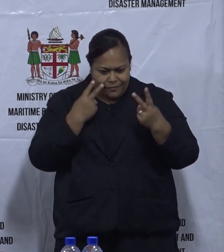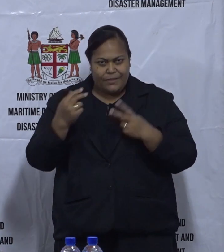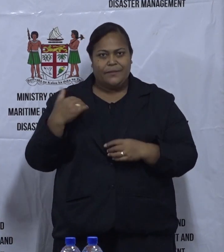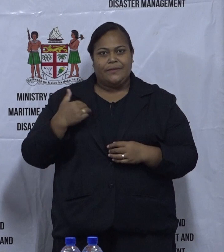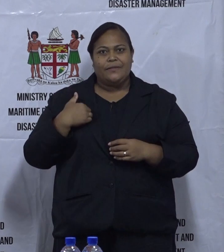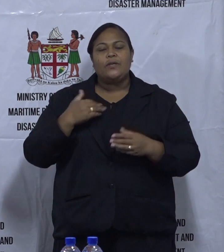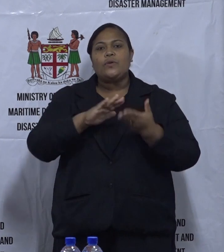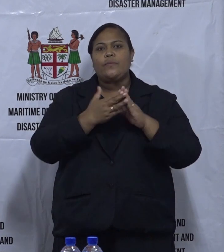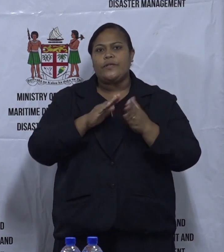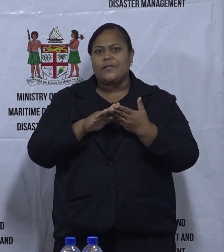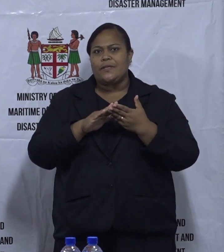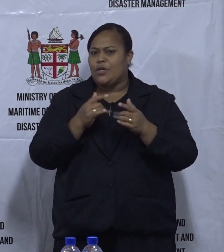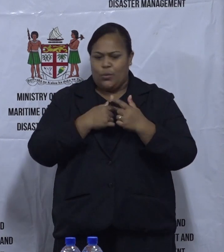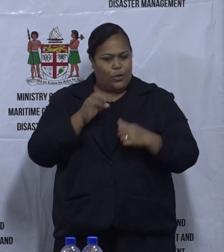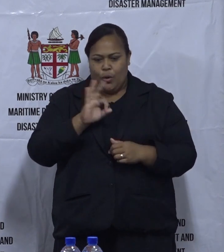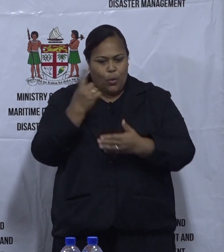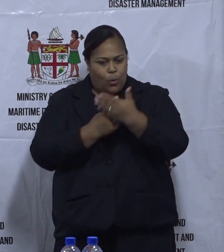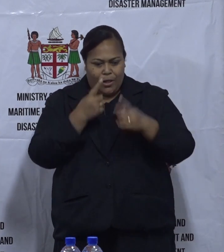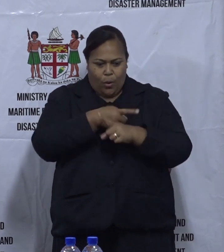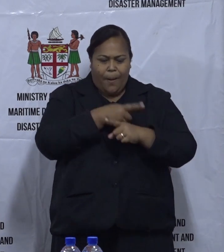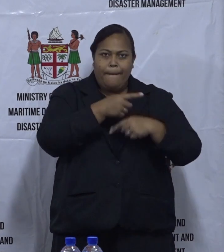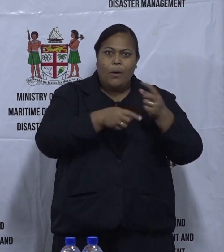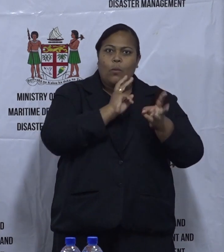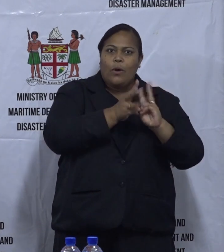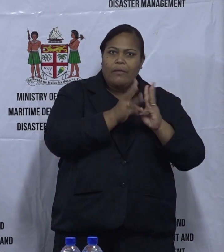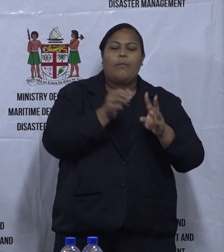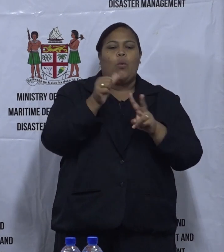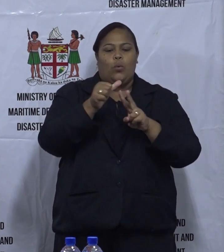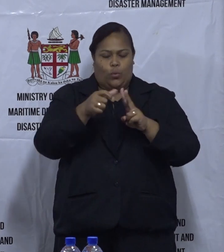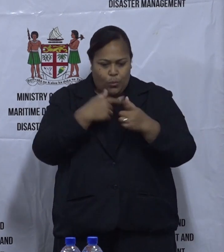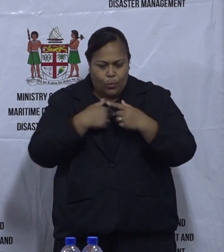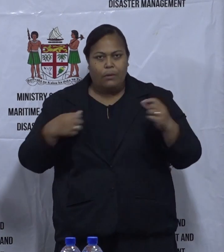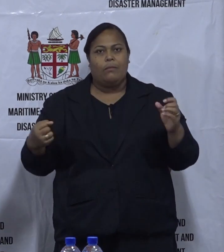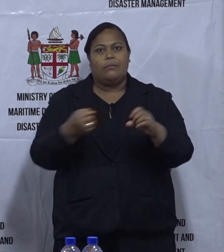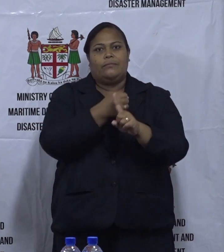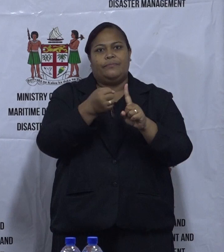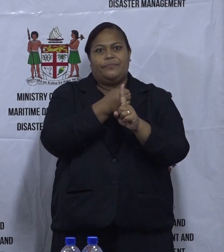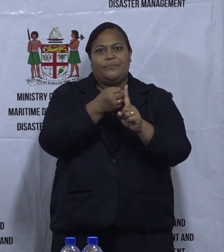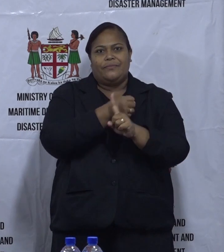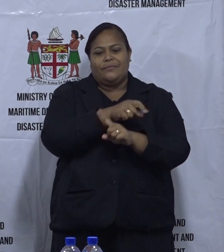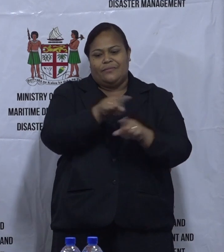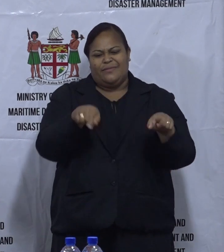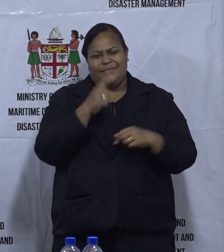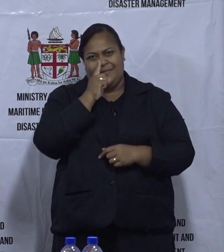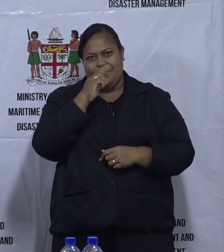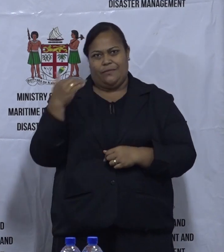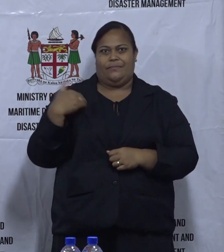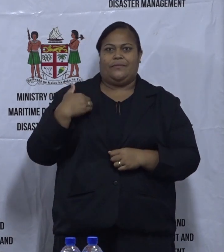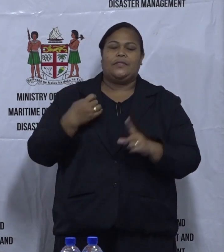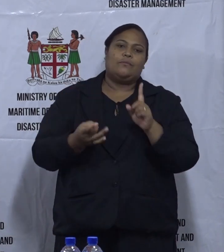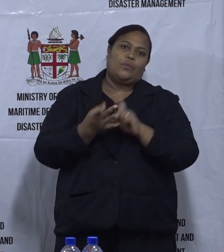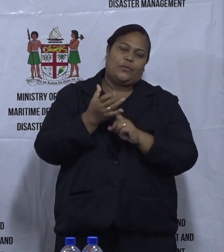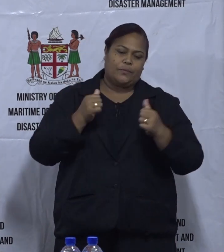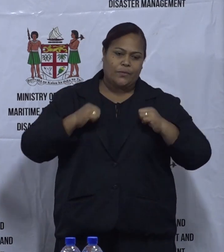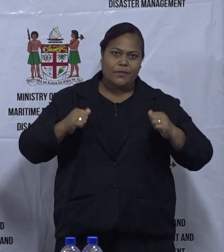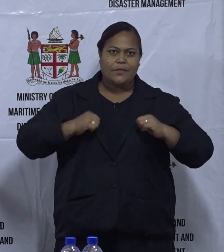communities to not only raise awareness but also to educate the affected population on the importance of